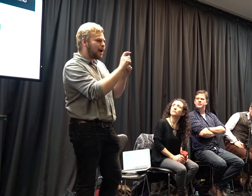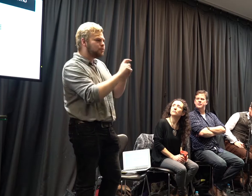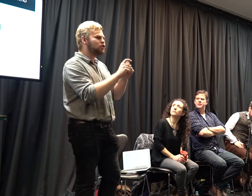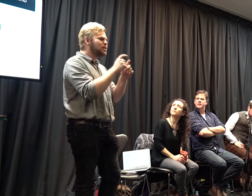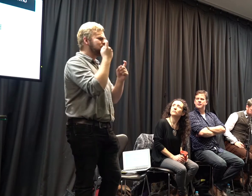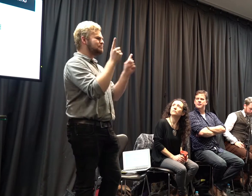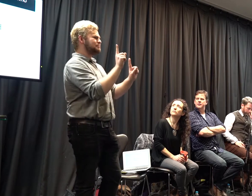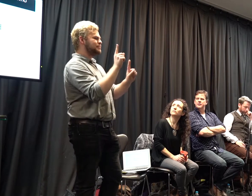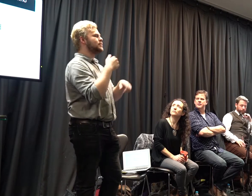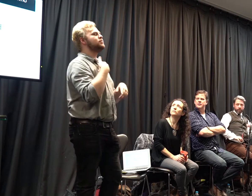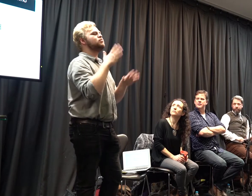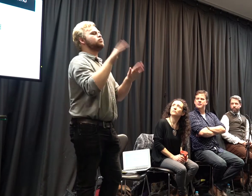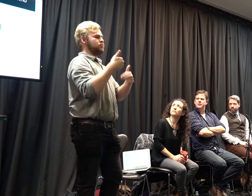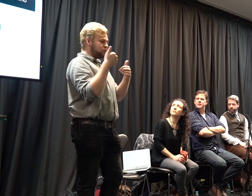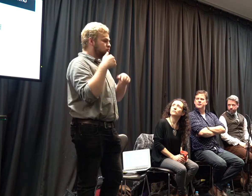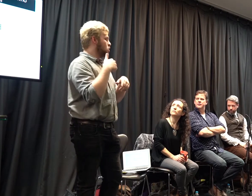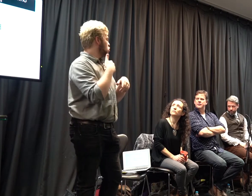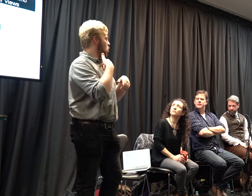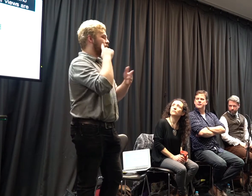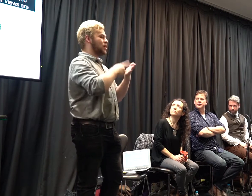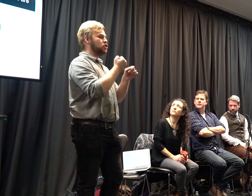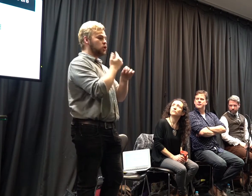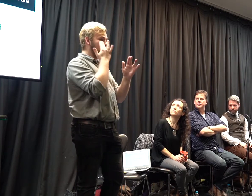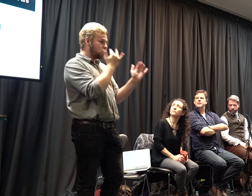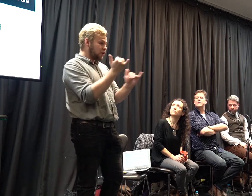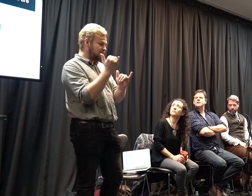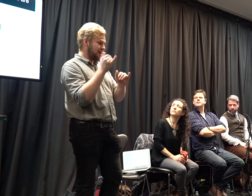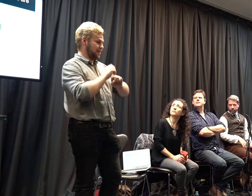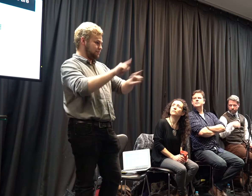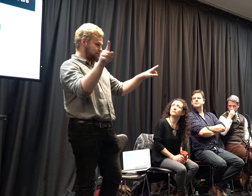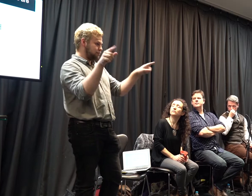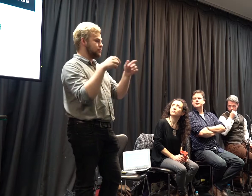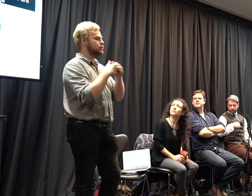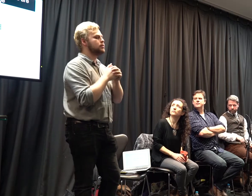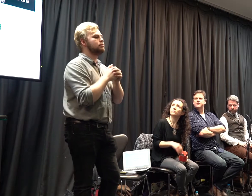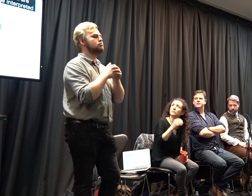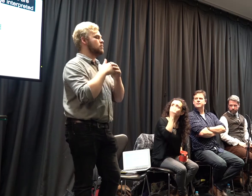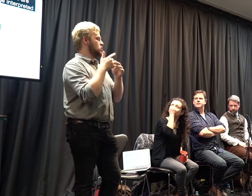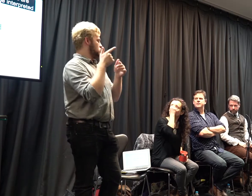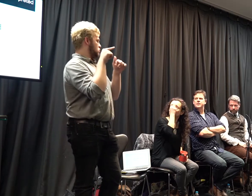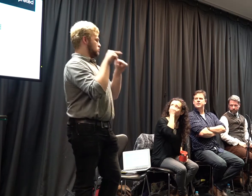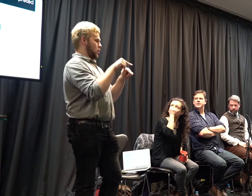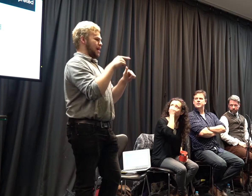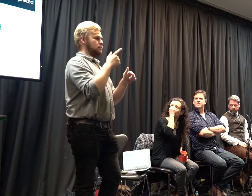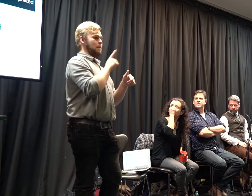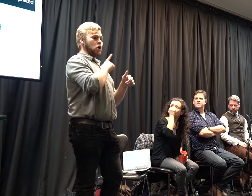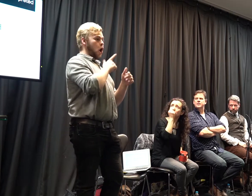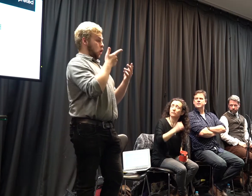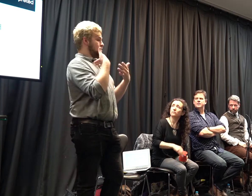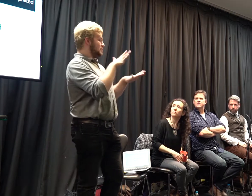what their views are on caption performances or sign language interpreted performances. So I decided to conduct a